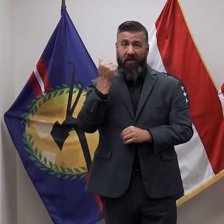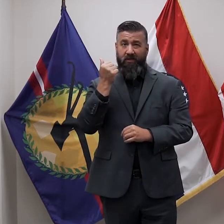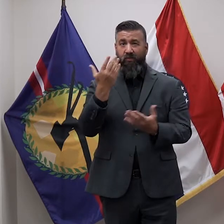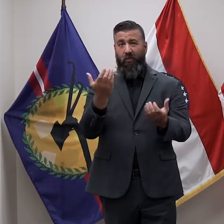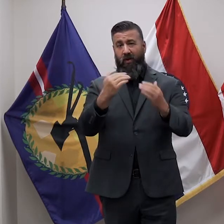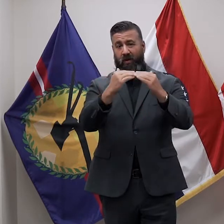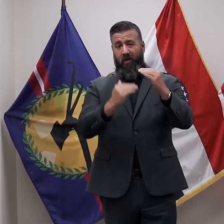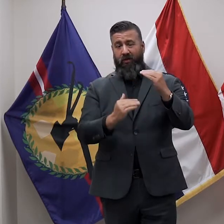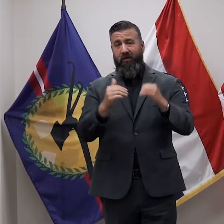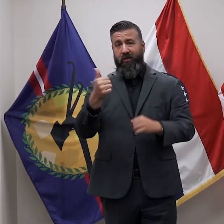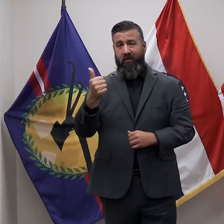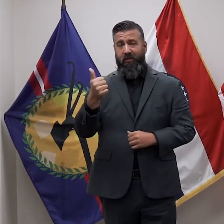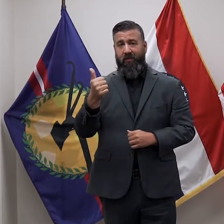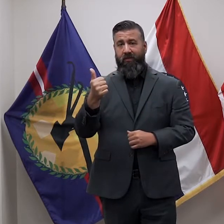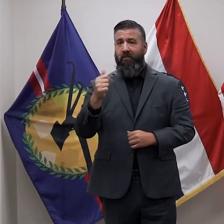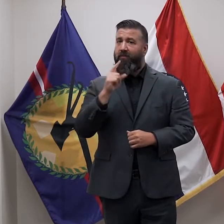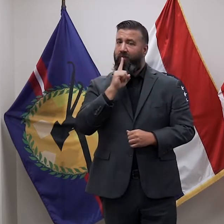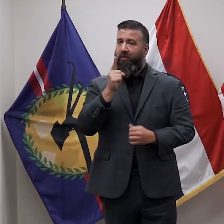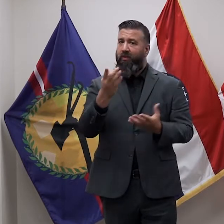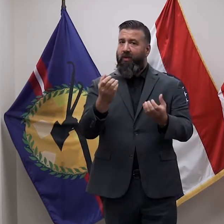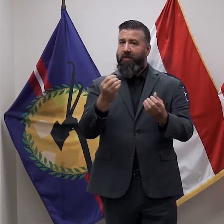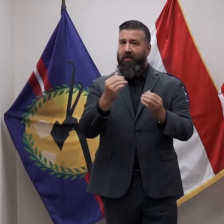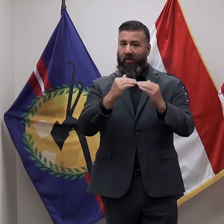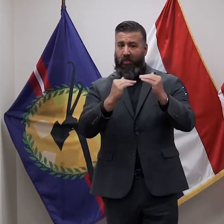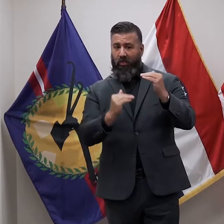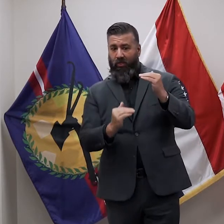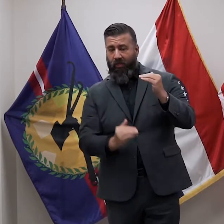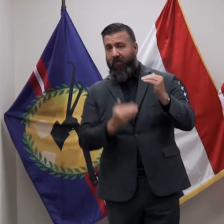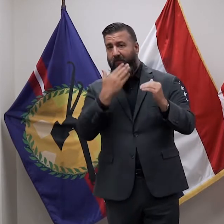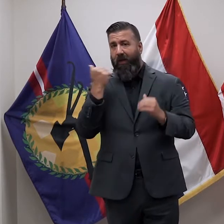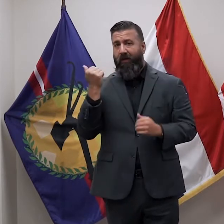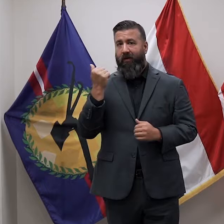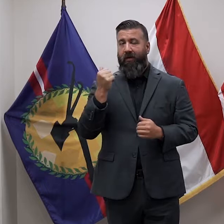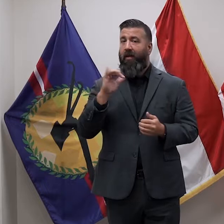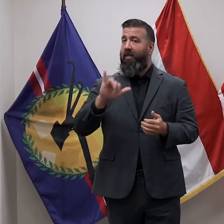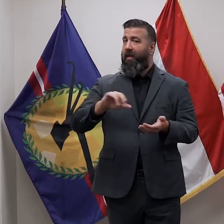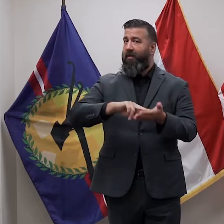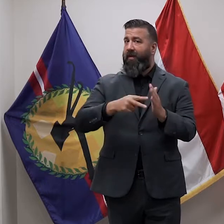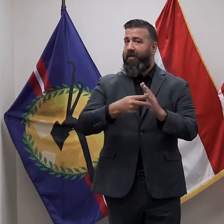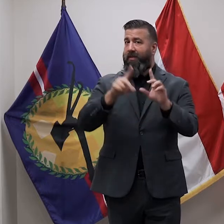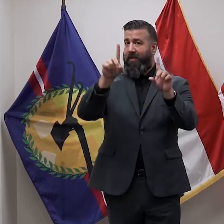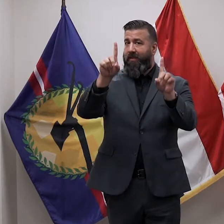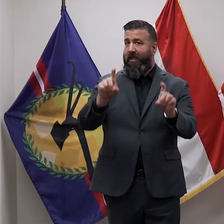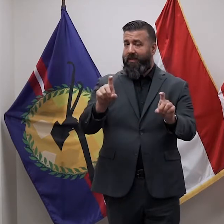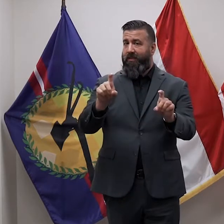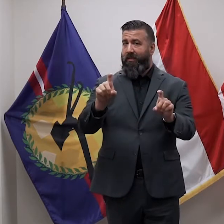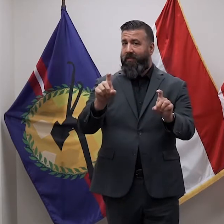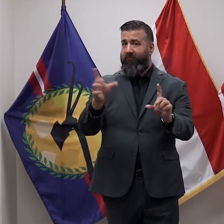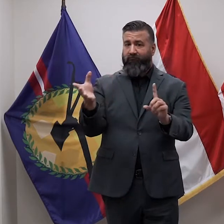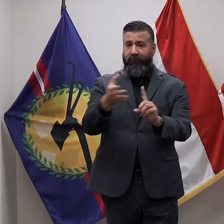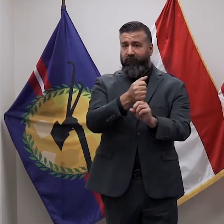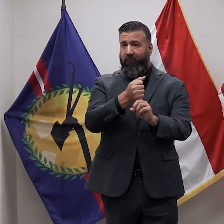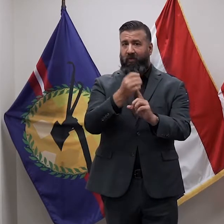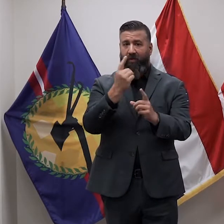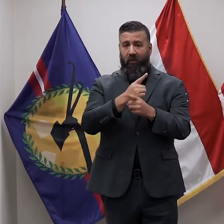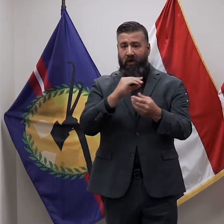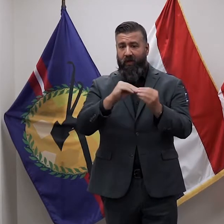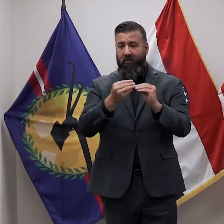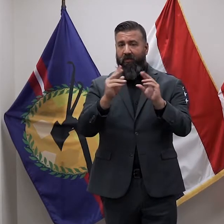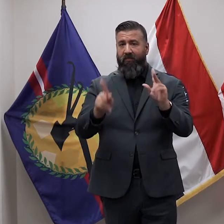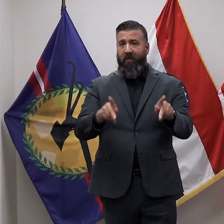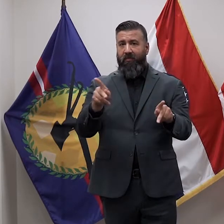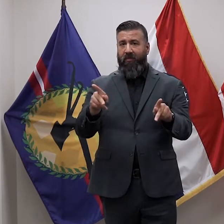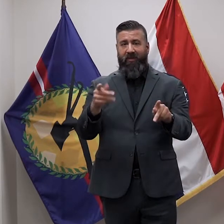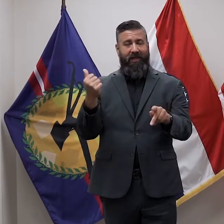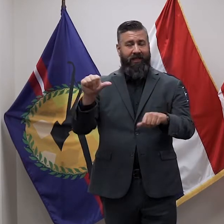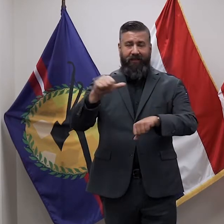below 10, and we certainly would like to see the lower the better. Because that means that testing is adequately capturing the number of people in the community